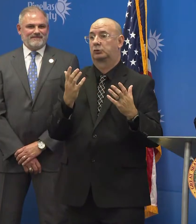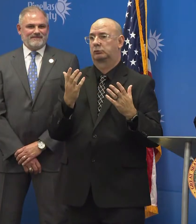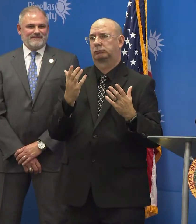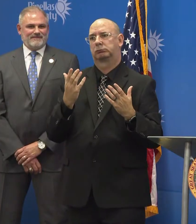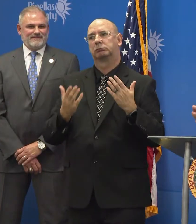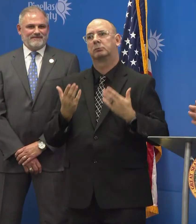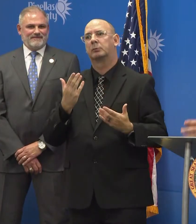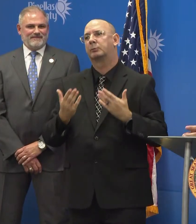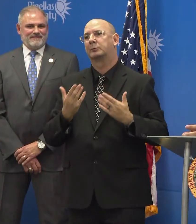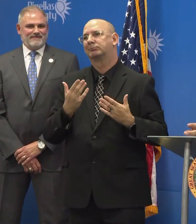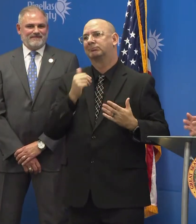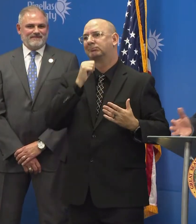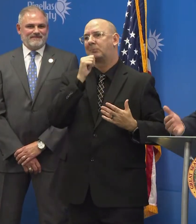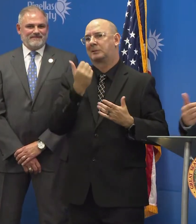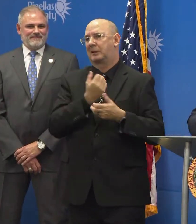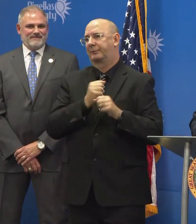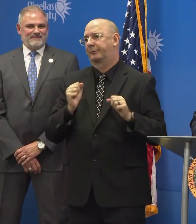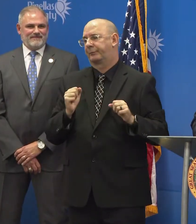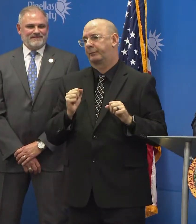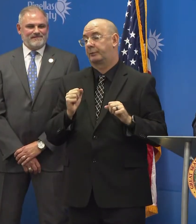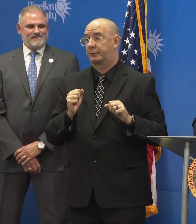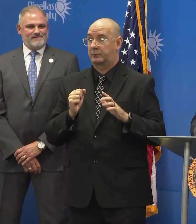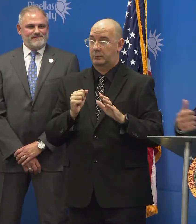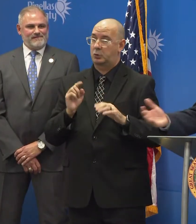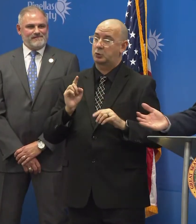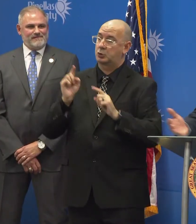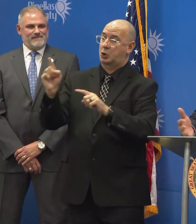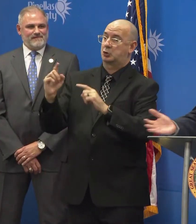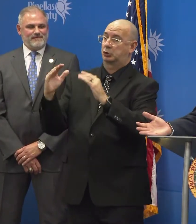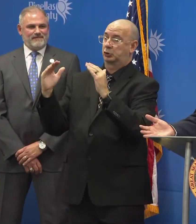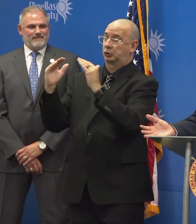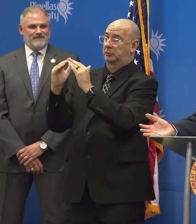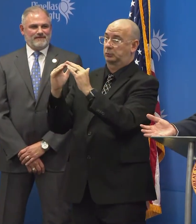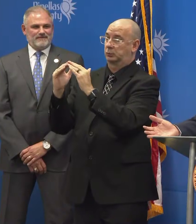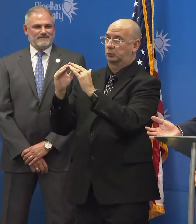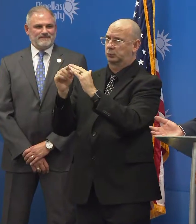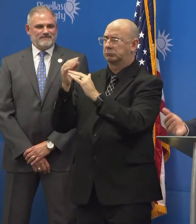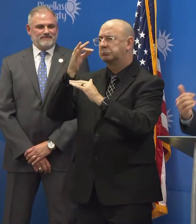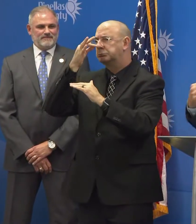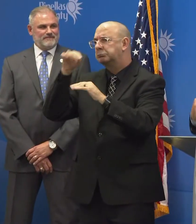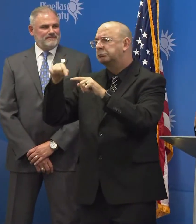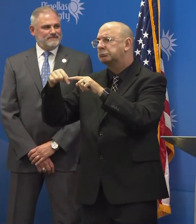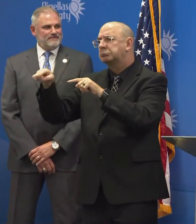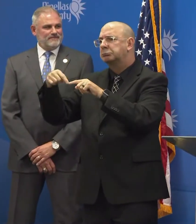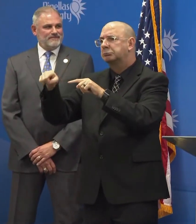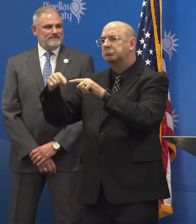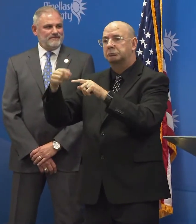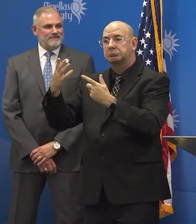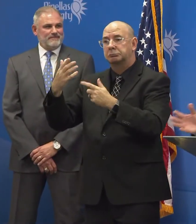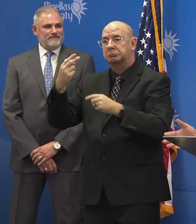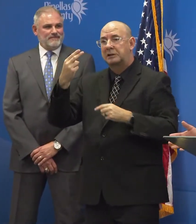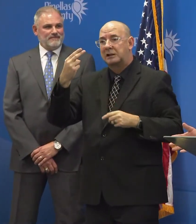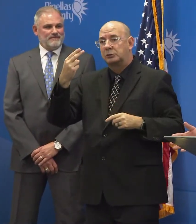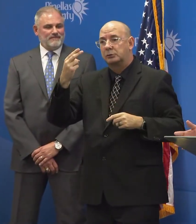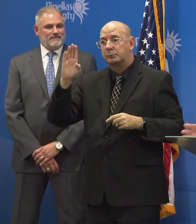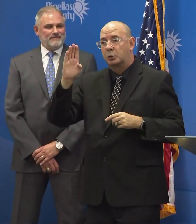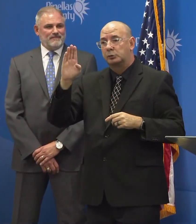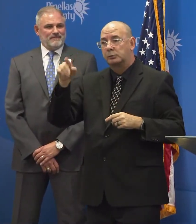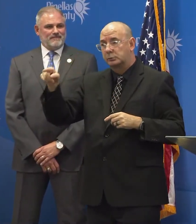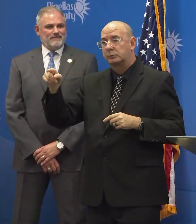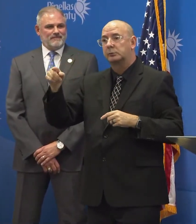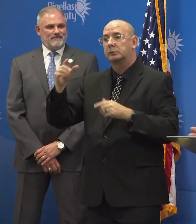withstand, getting to shelters within your own county. Hillsborough is going to open up a lot of shelters. Pinellas is opening. There'll be